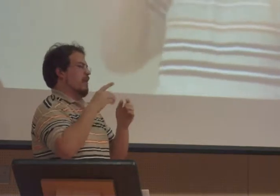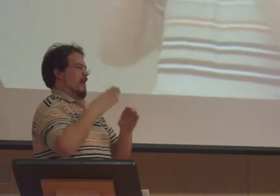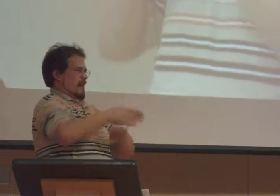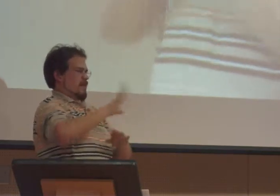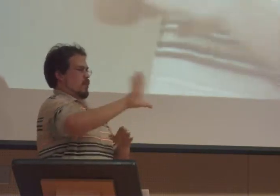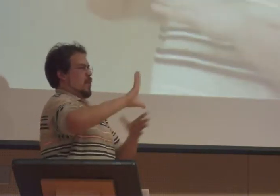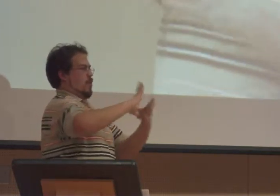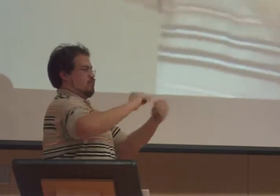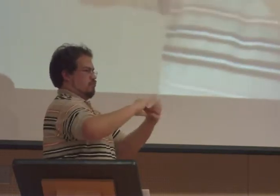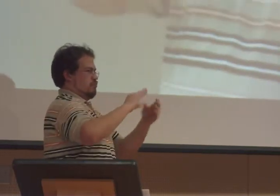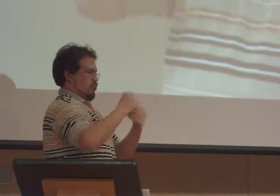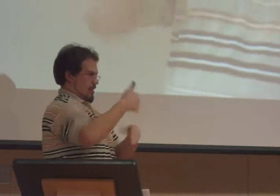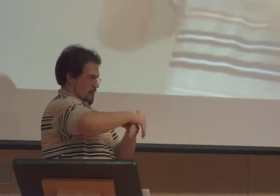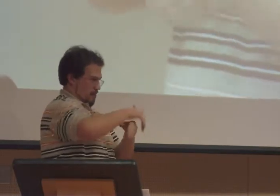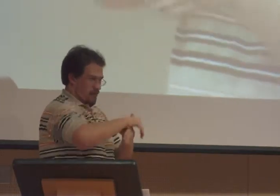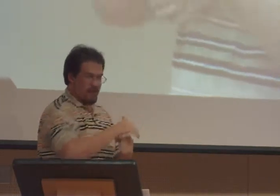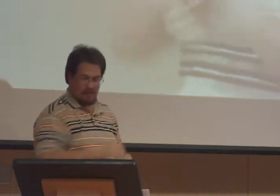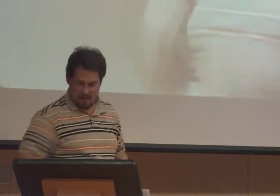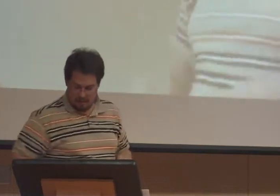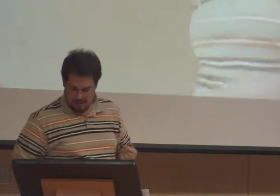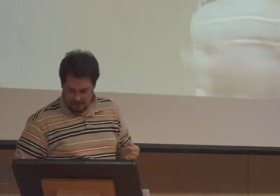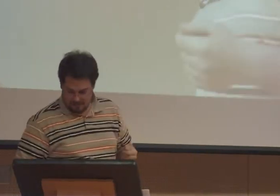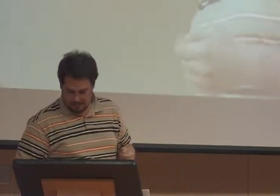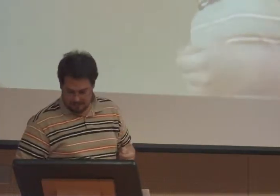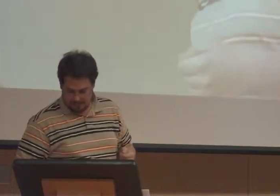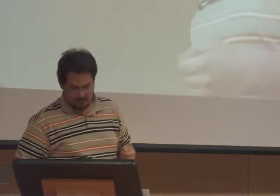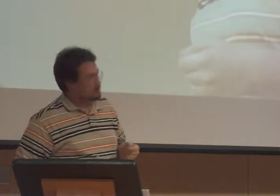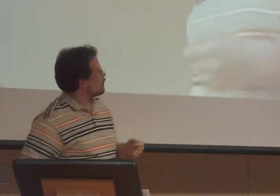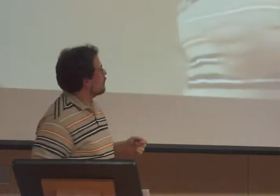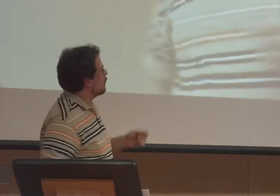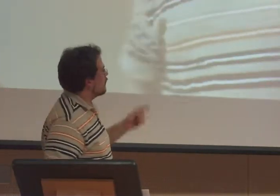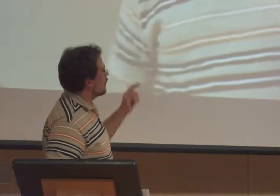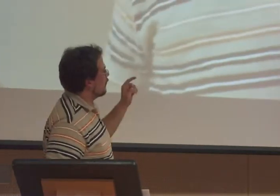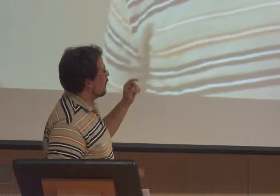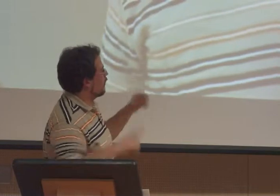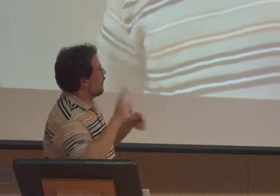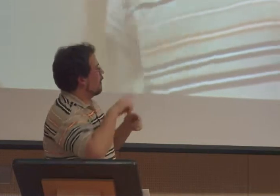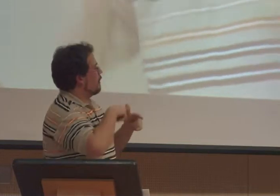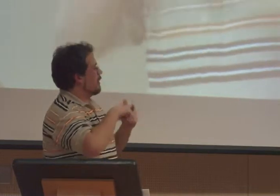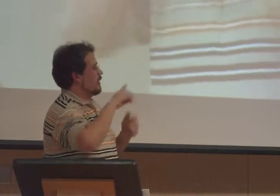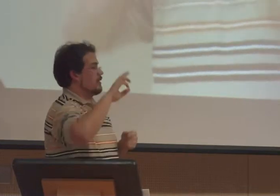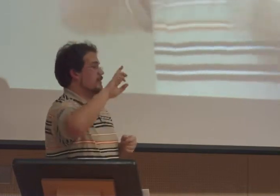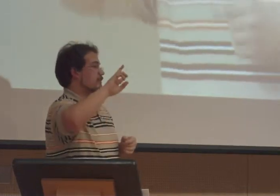And you'll be presenting those ideas to the administrators who are here this evening.